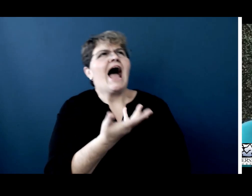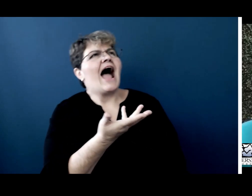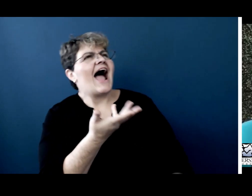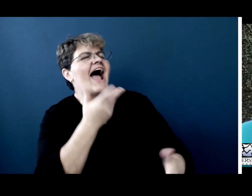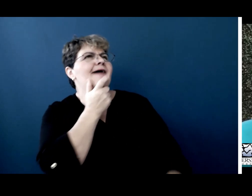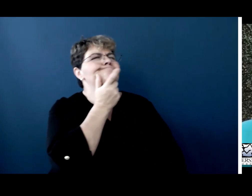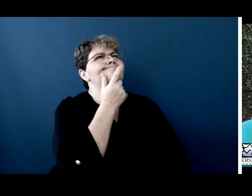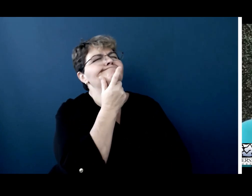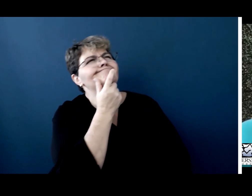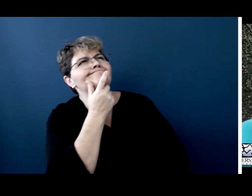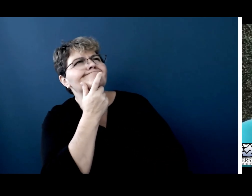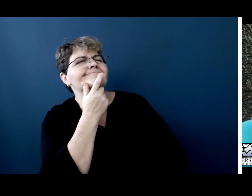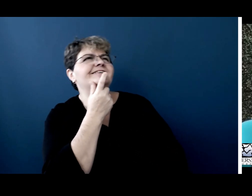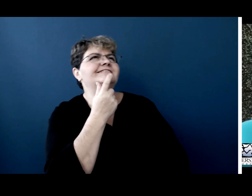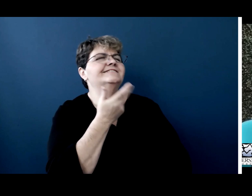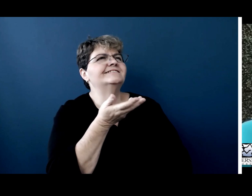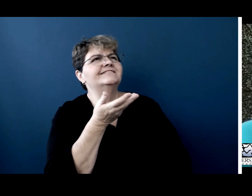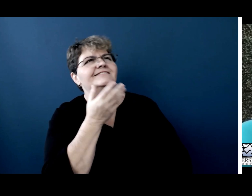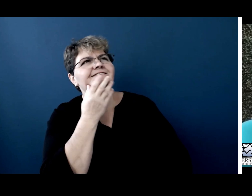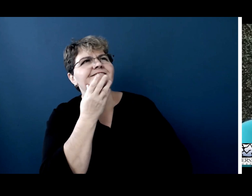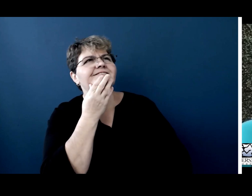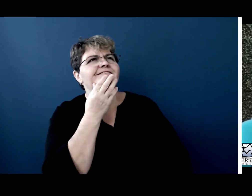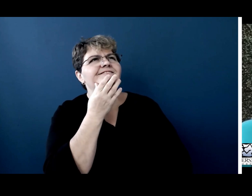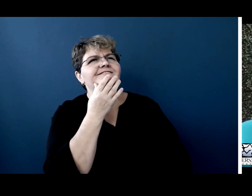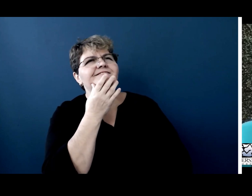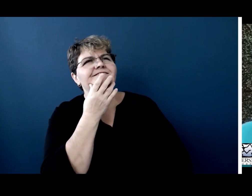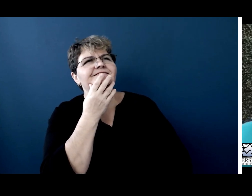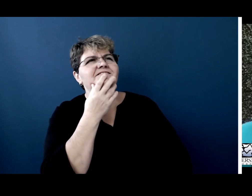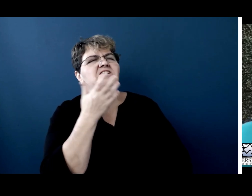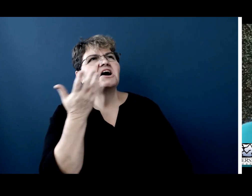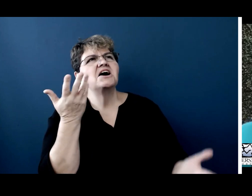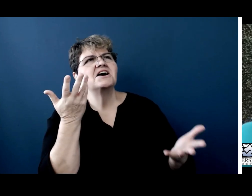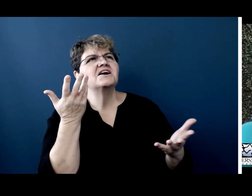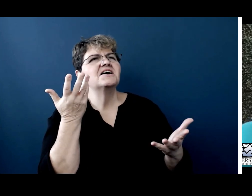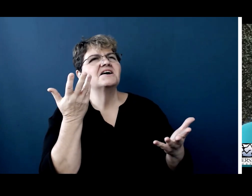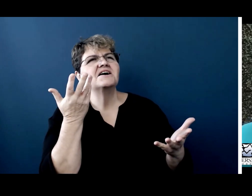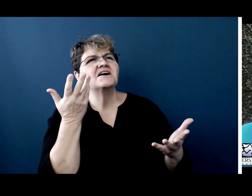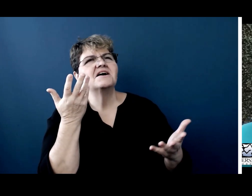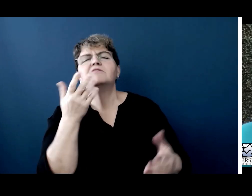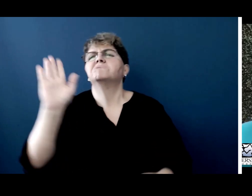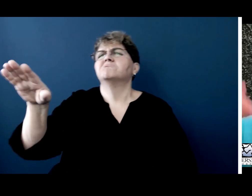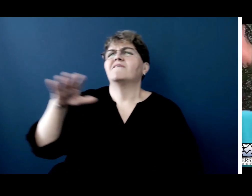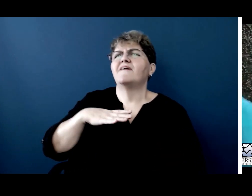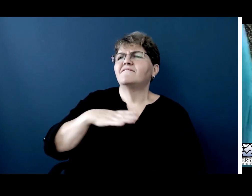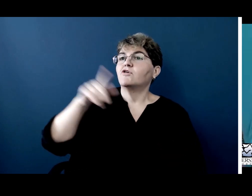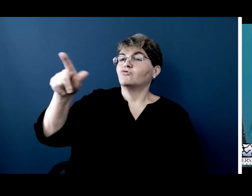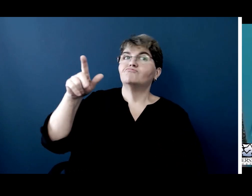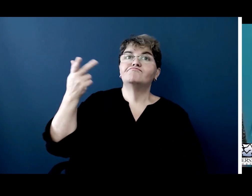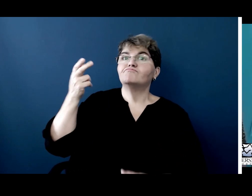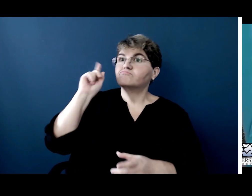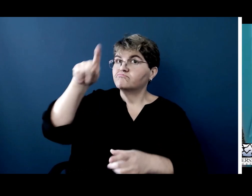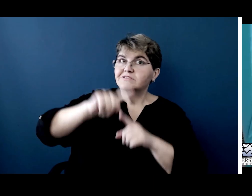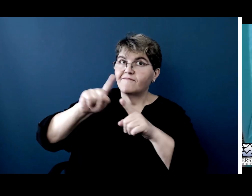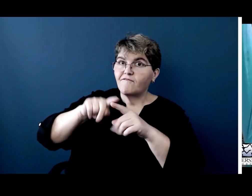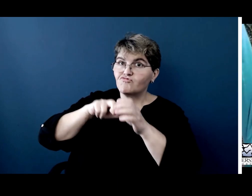mom, yeah, she was afraid of heights and Okay. still is. Yeah. But when she sees planes go like this,